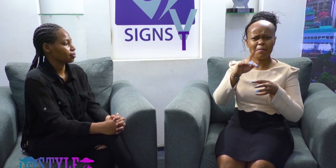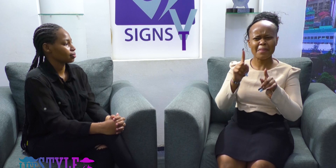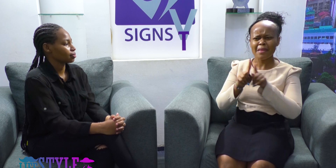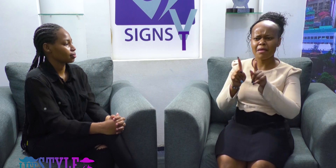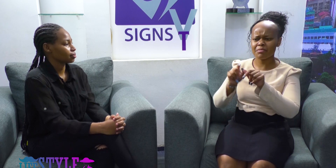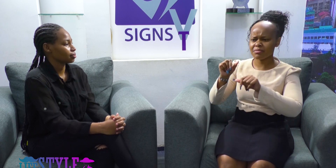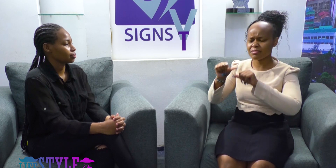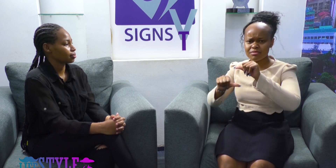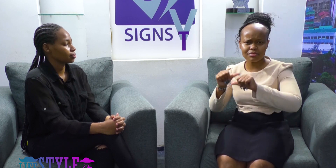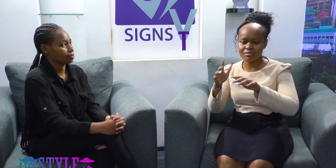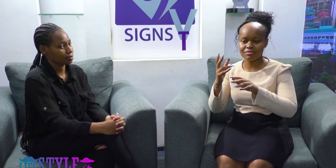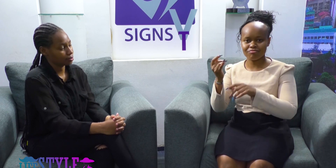My teacher